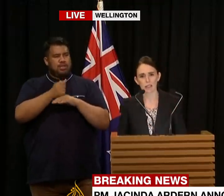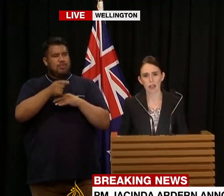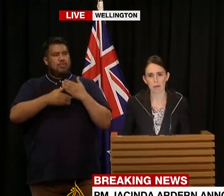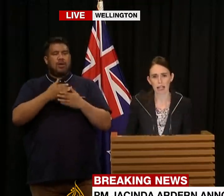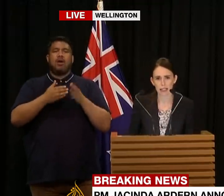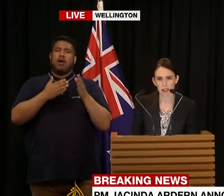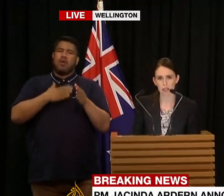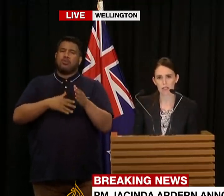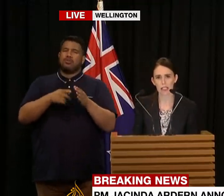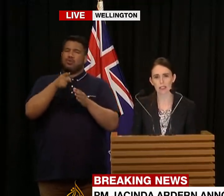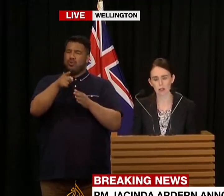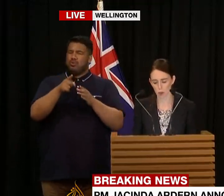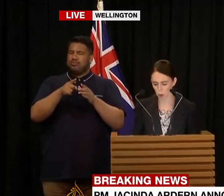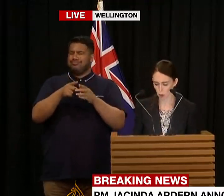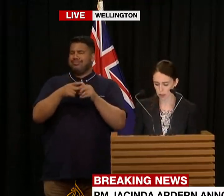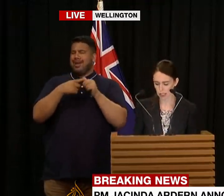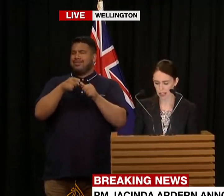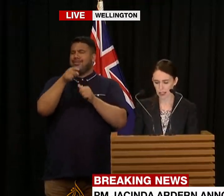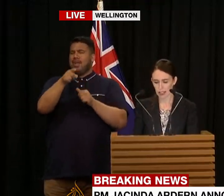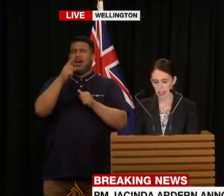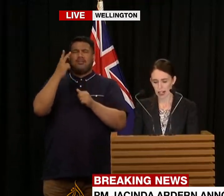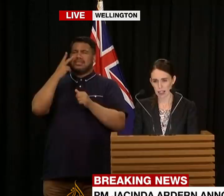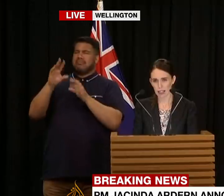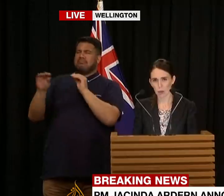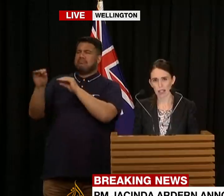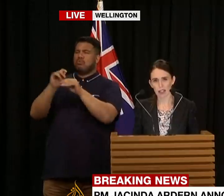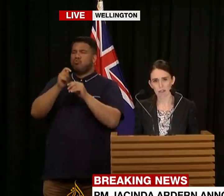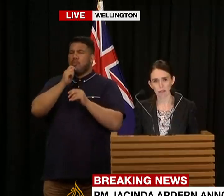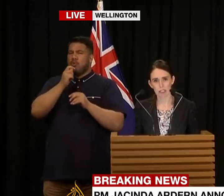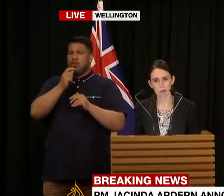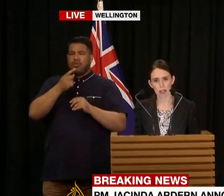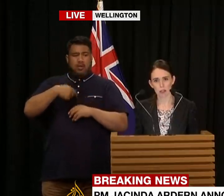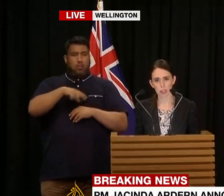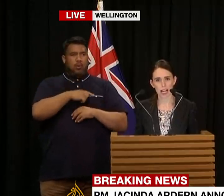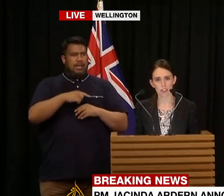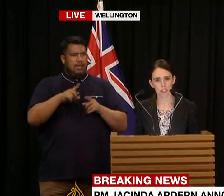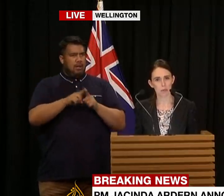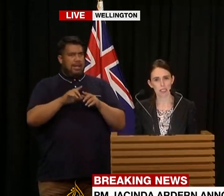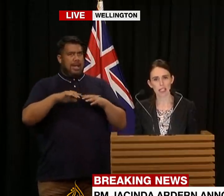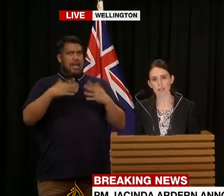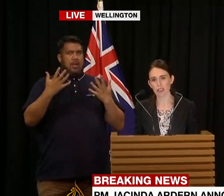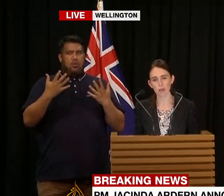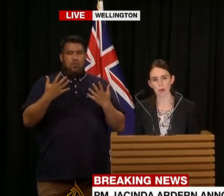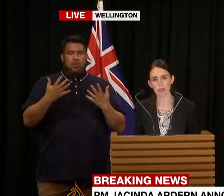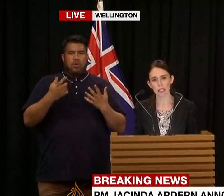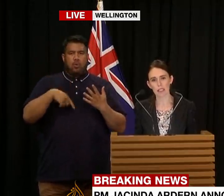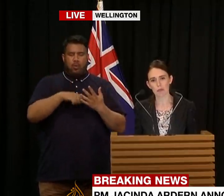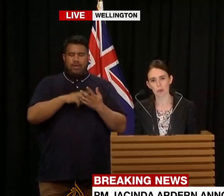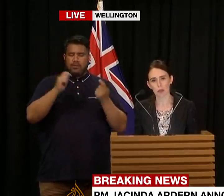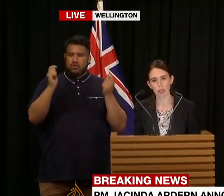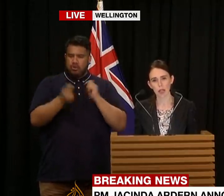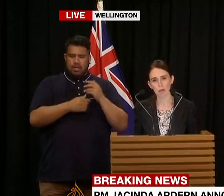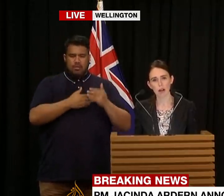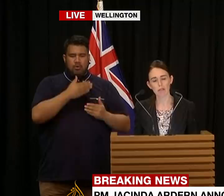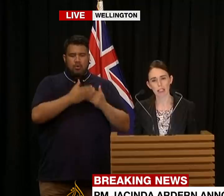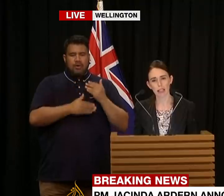I want to address that, if I may. I've seen reports that that we have somehow changed substantively the process